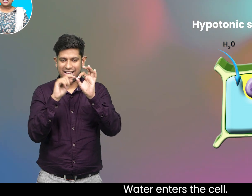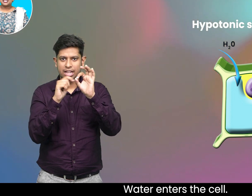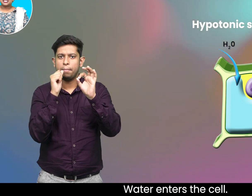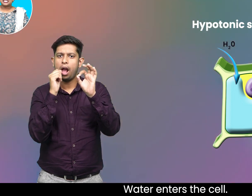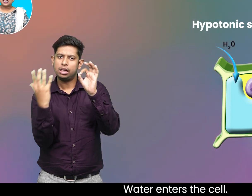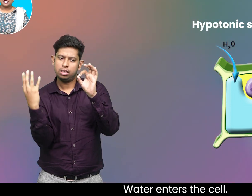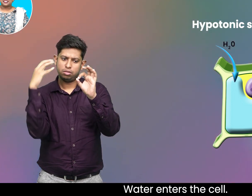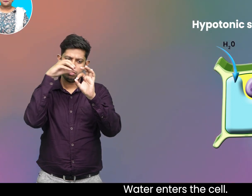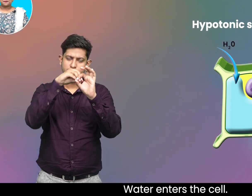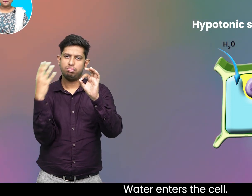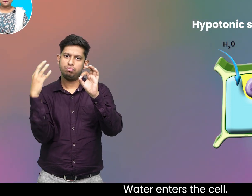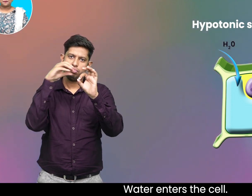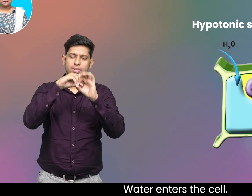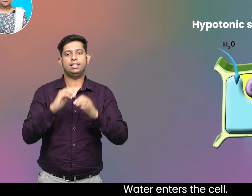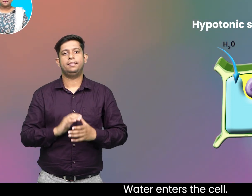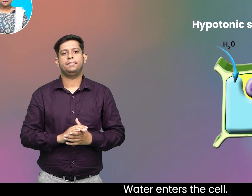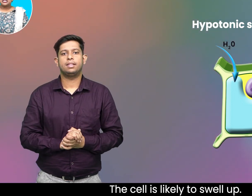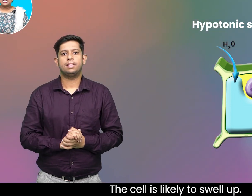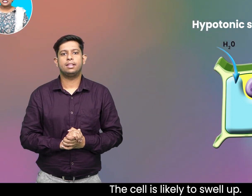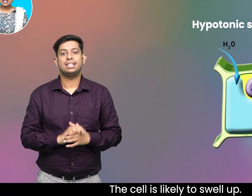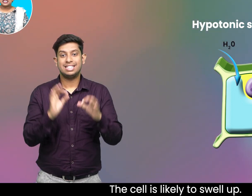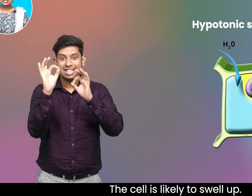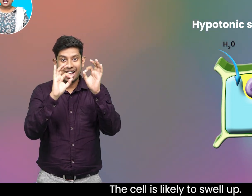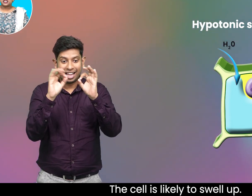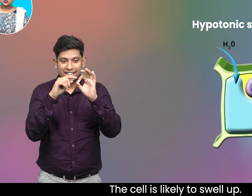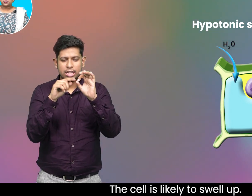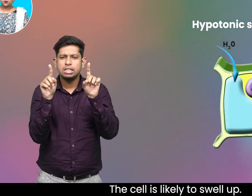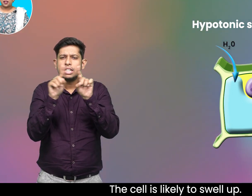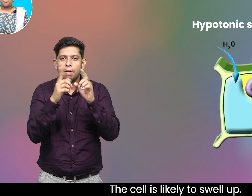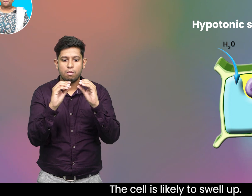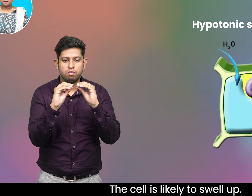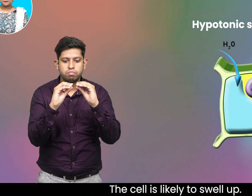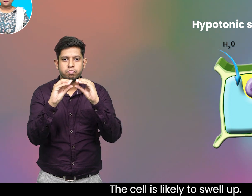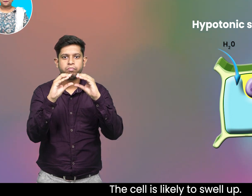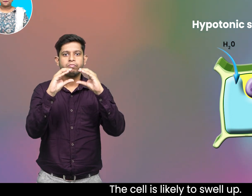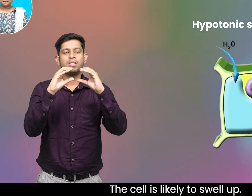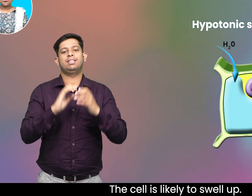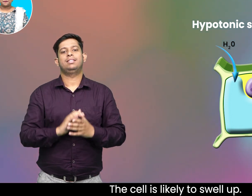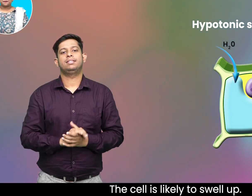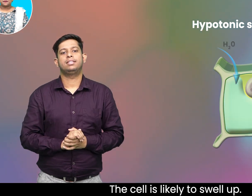Water enters the cell. The cell is likely to swell up.